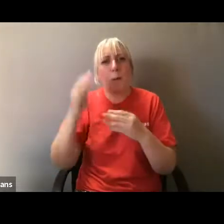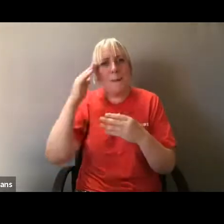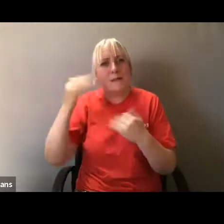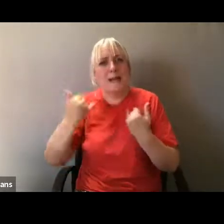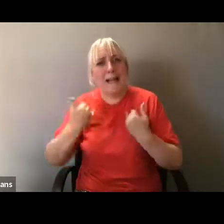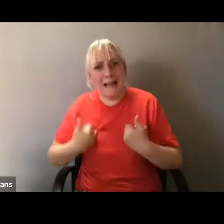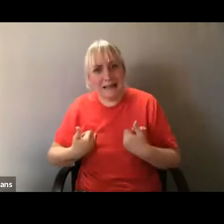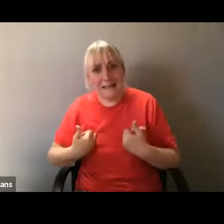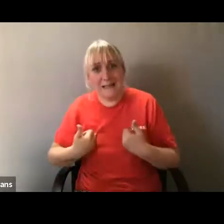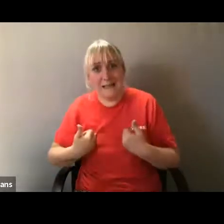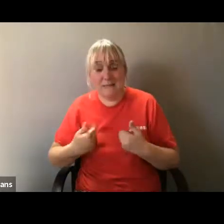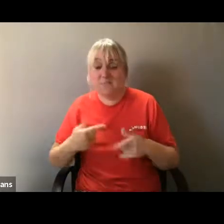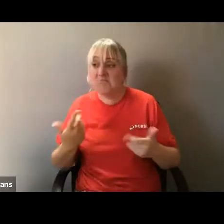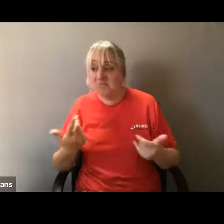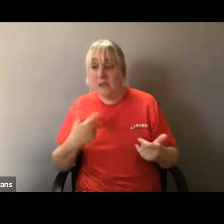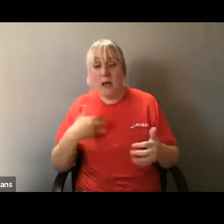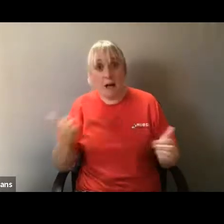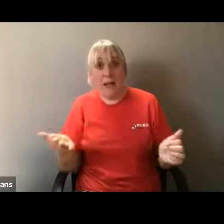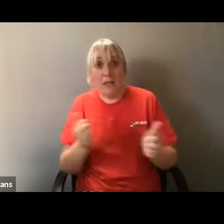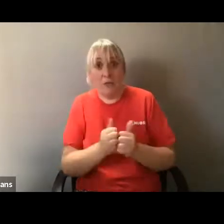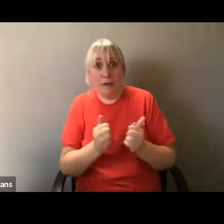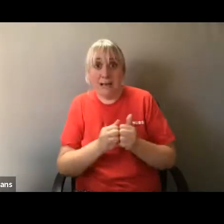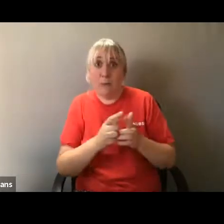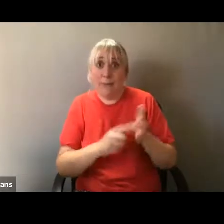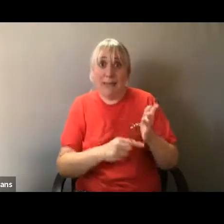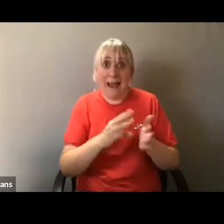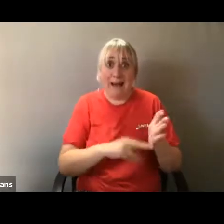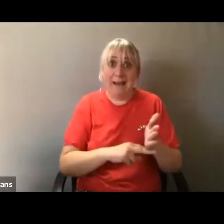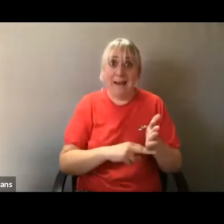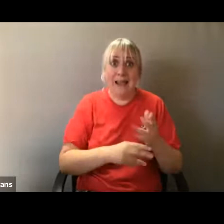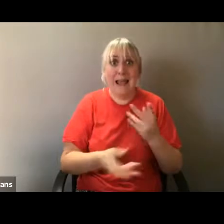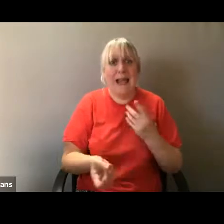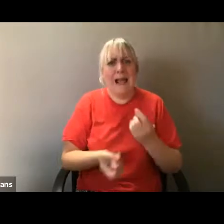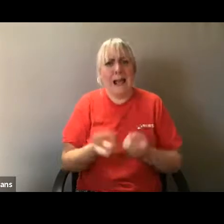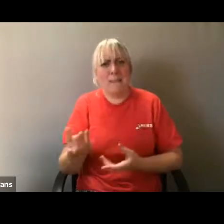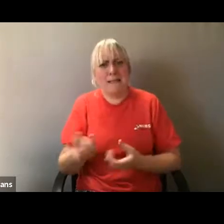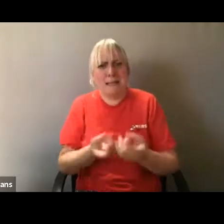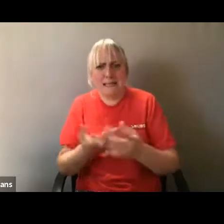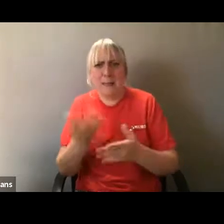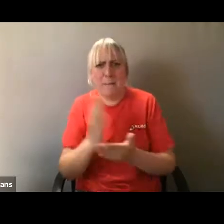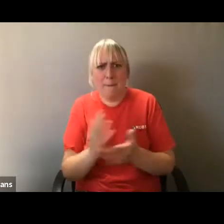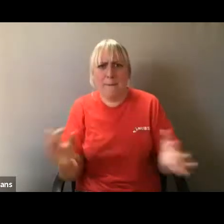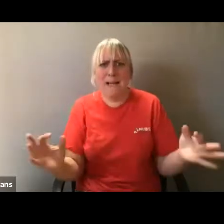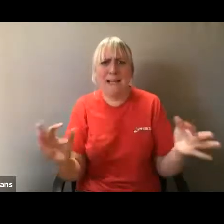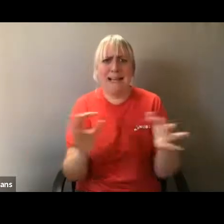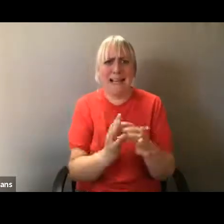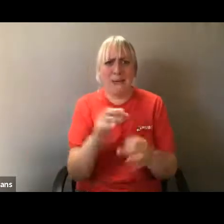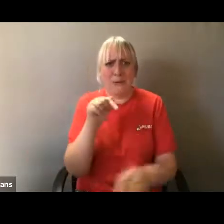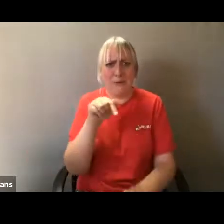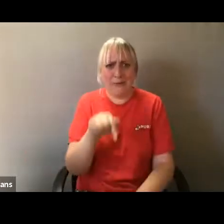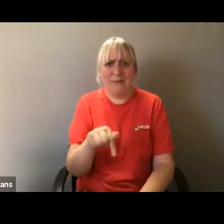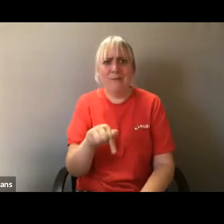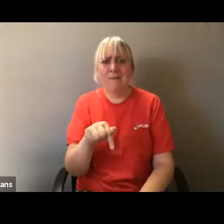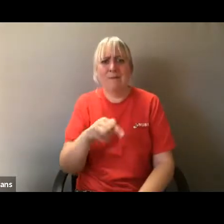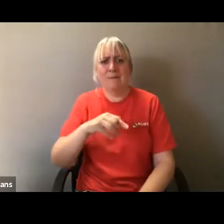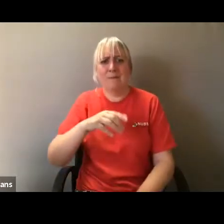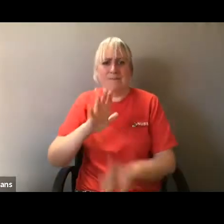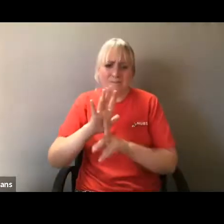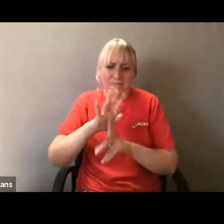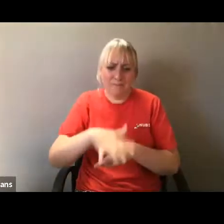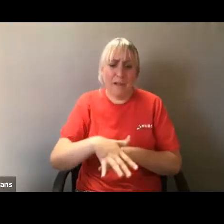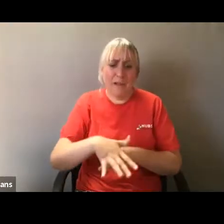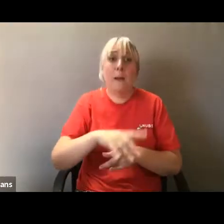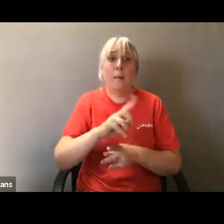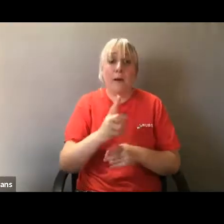agree with Ellen that capitalism is at odds with the needs of disabled people, but while we're living with it, the social model is